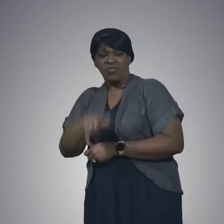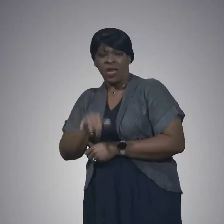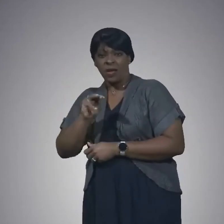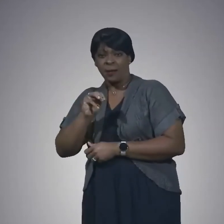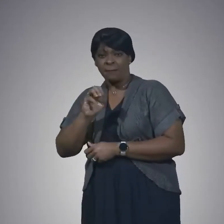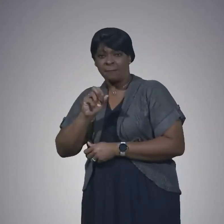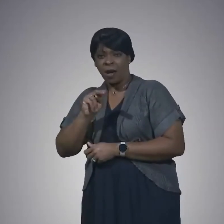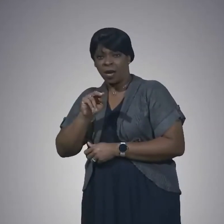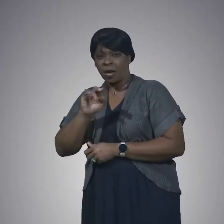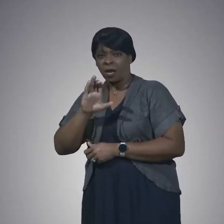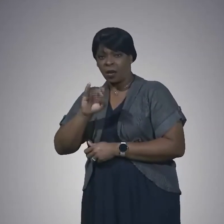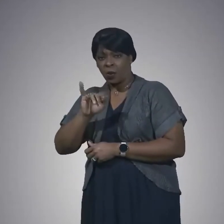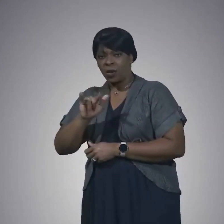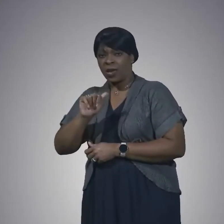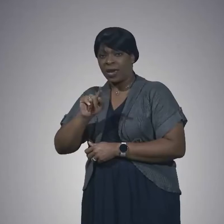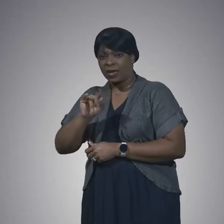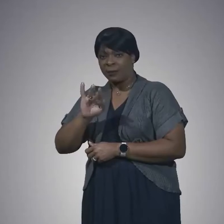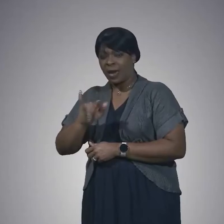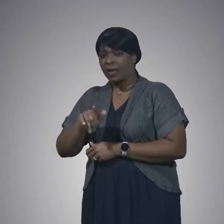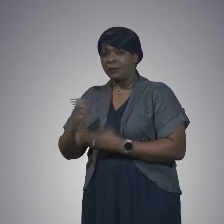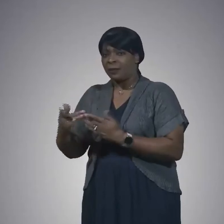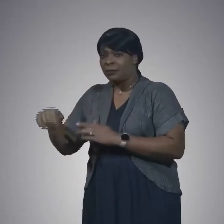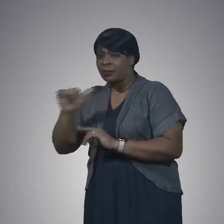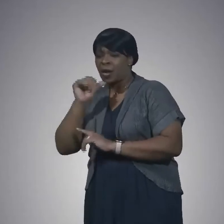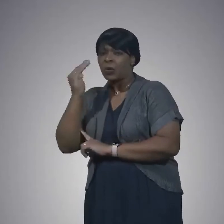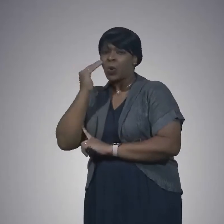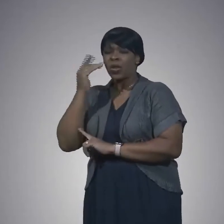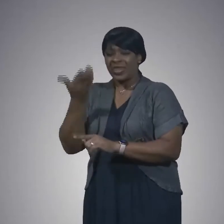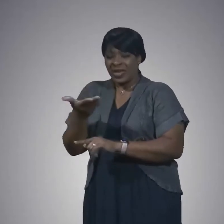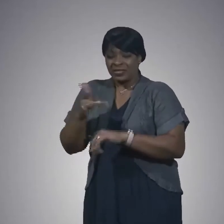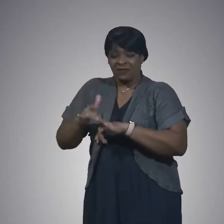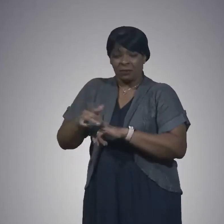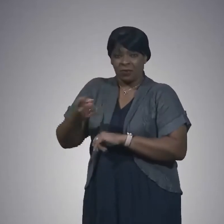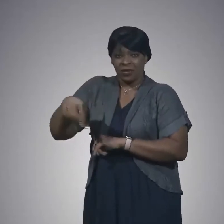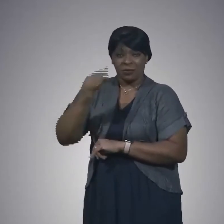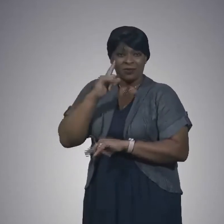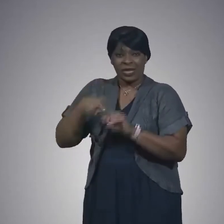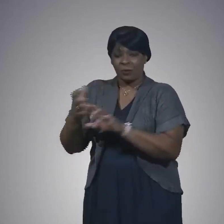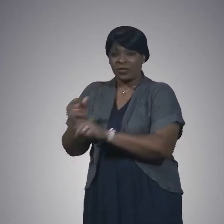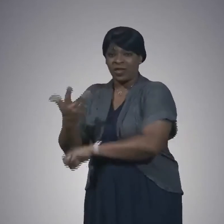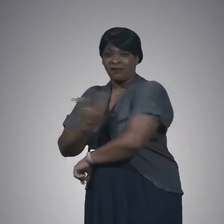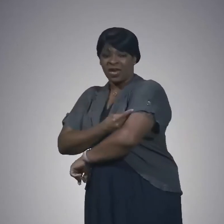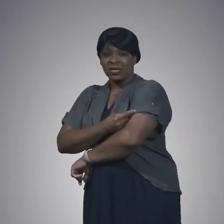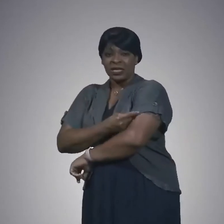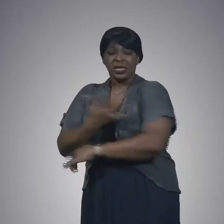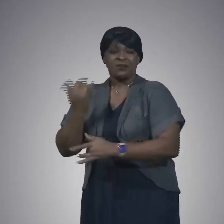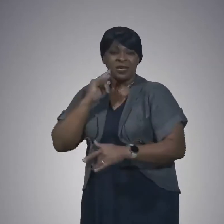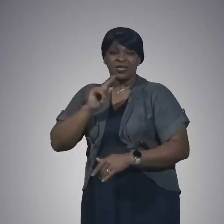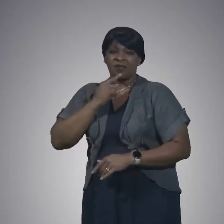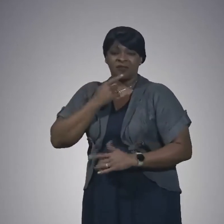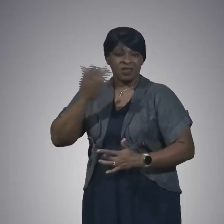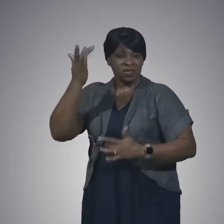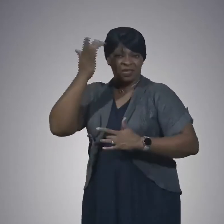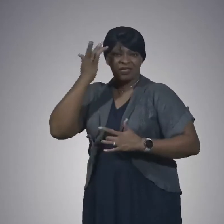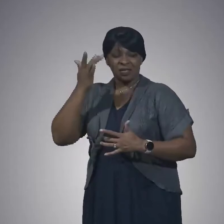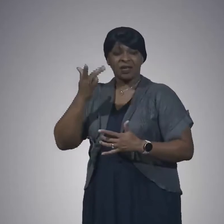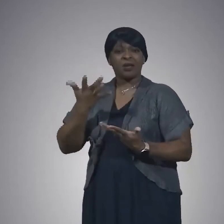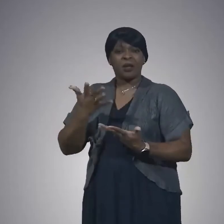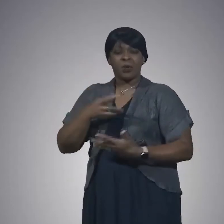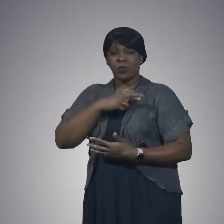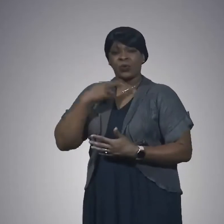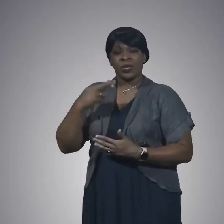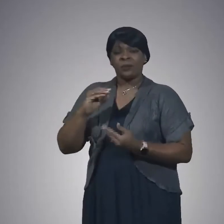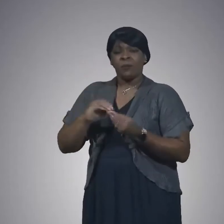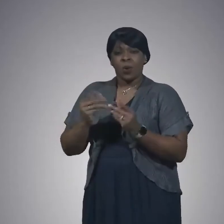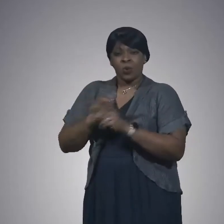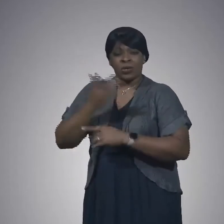if they're unvaccinated? Do people not know that there is this thing that's available to them if they if they get severely, if they're at risk of being severely sick. It